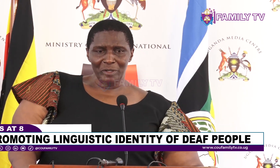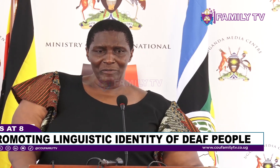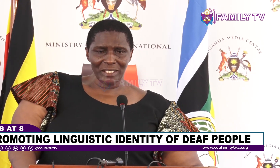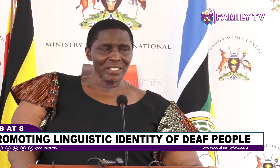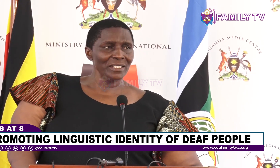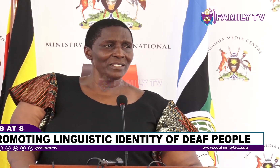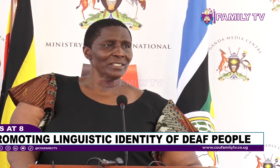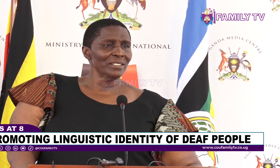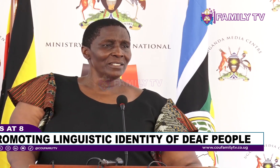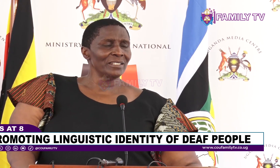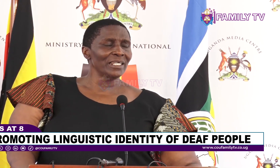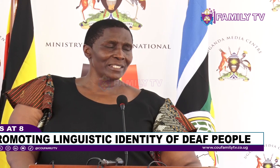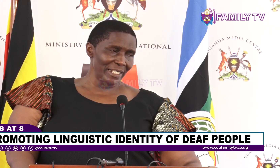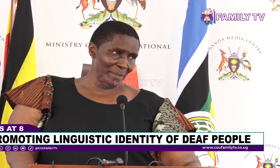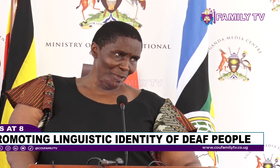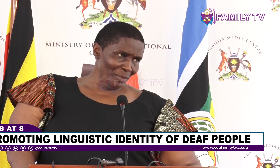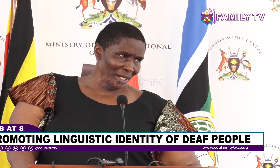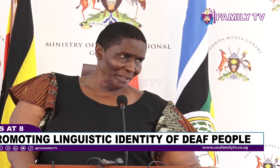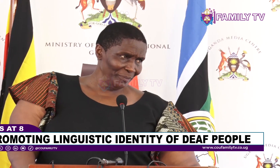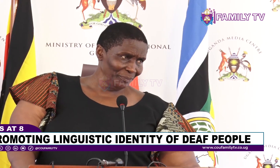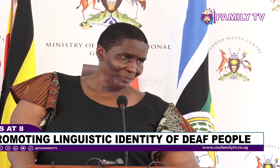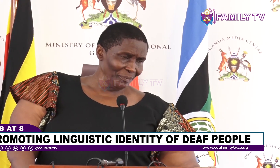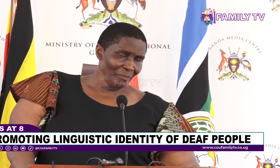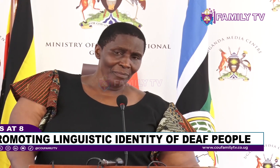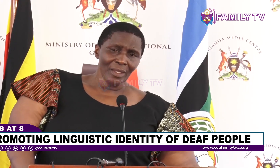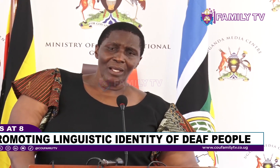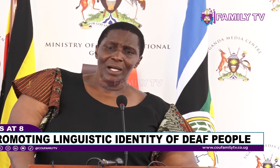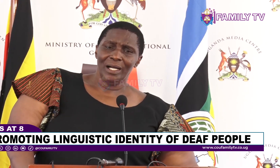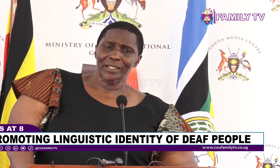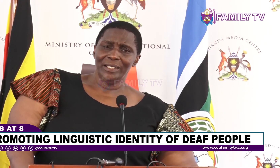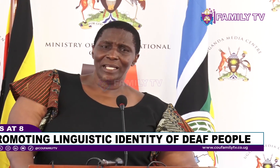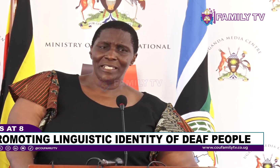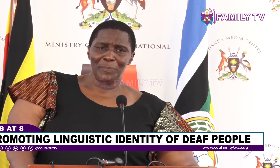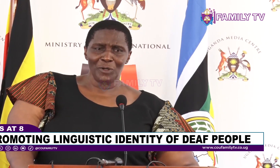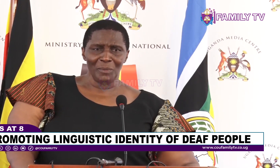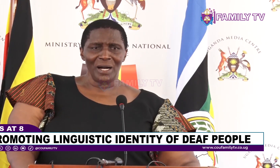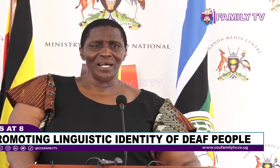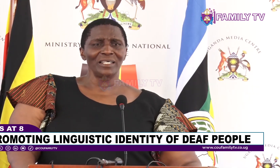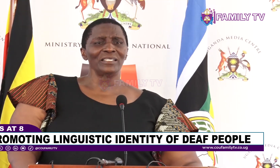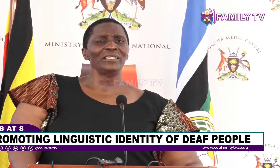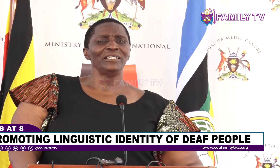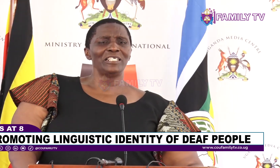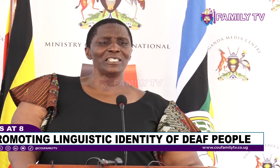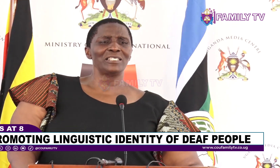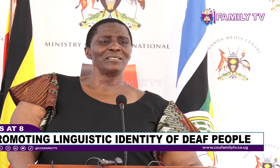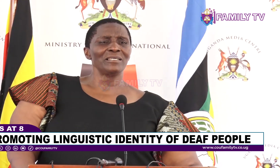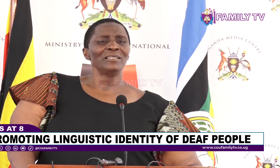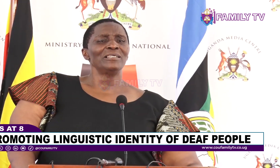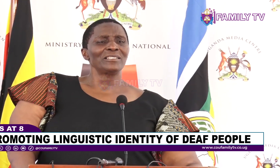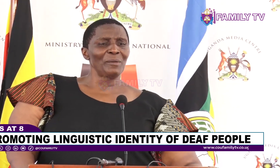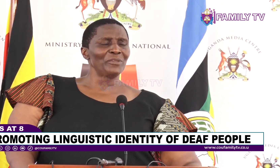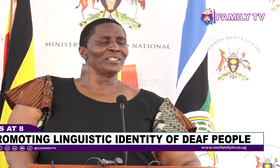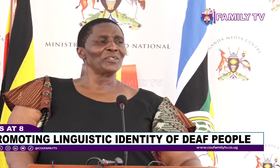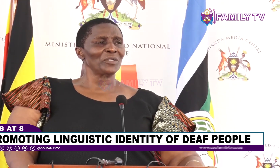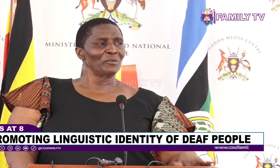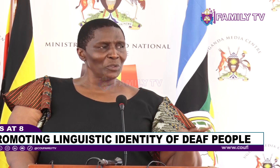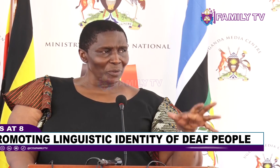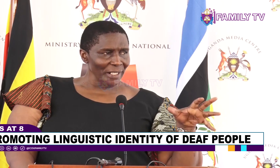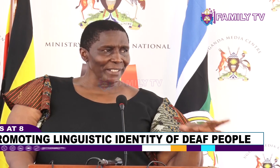University gets a diploma. And in that diploma, it is something that you have to graduate.